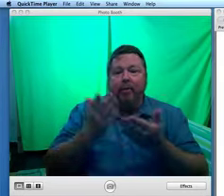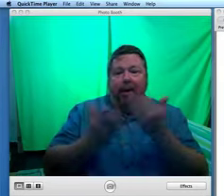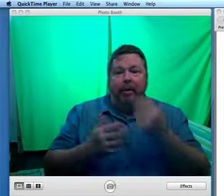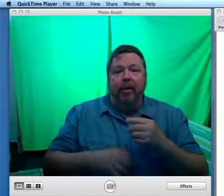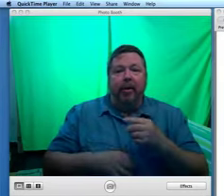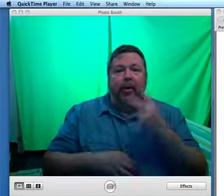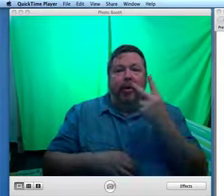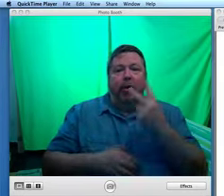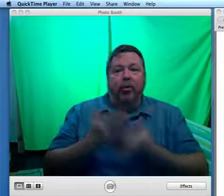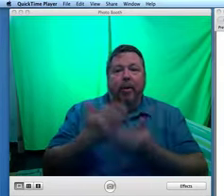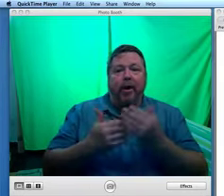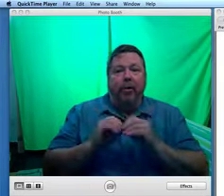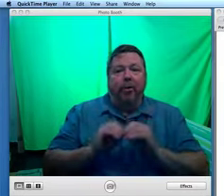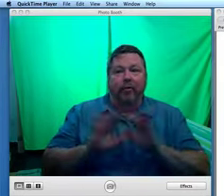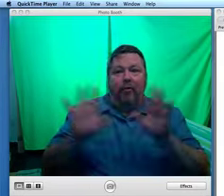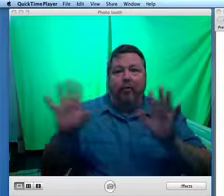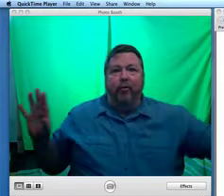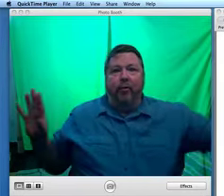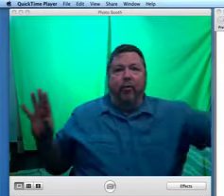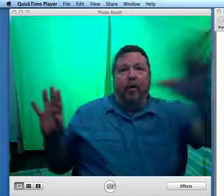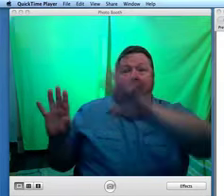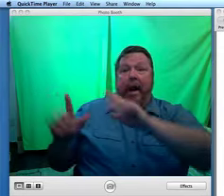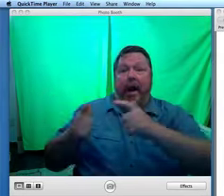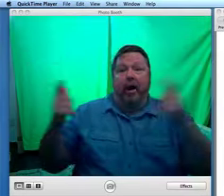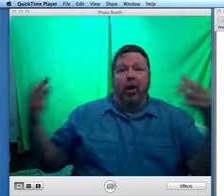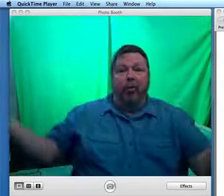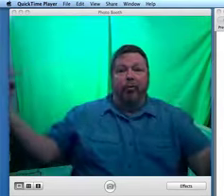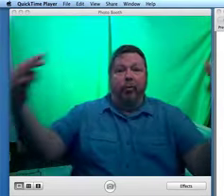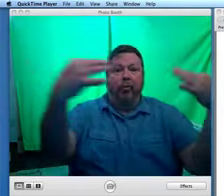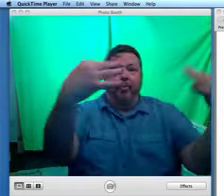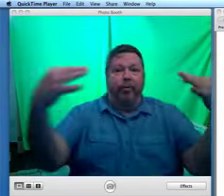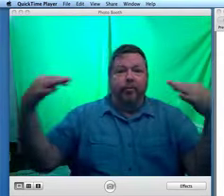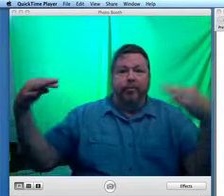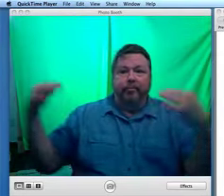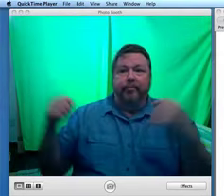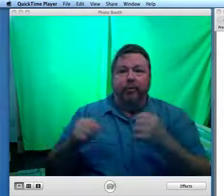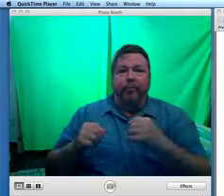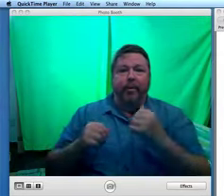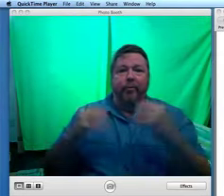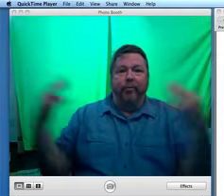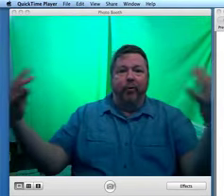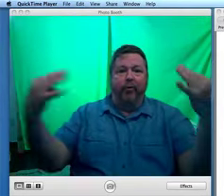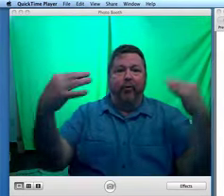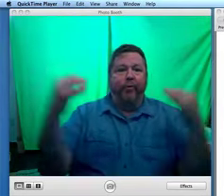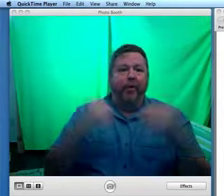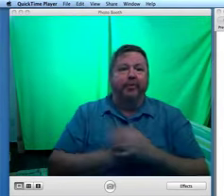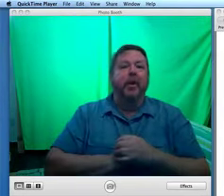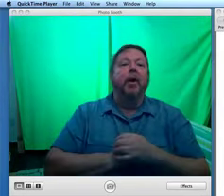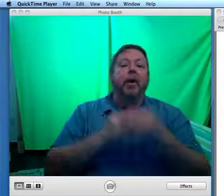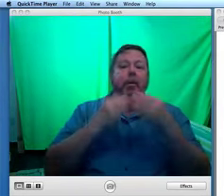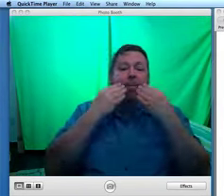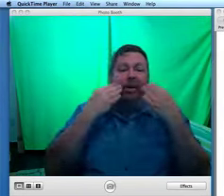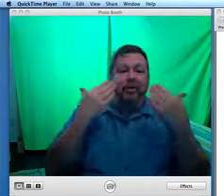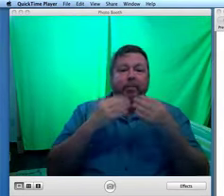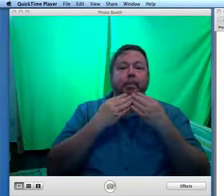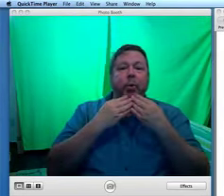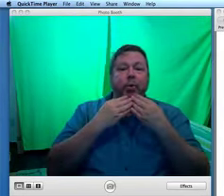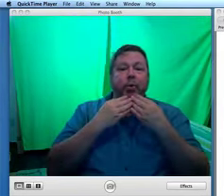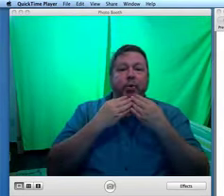that maybe two-hand cueing is visual for a larger multiple, people viewing different ways.